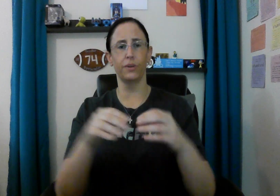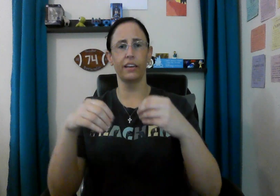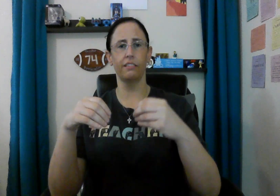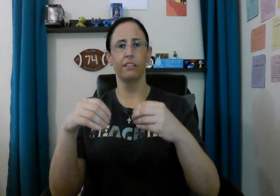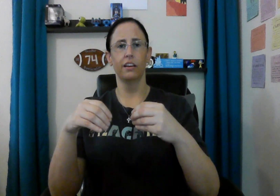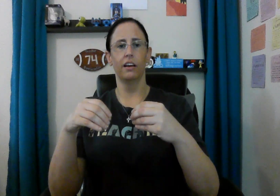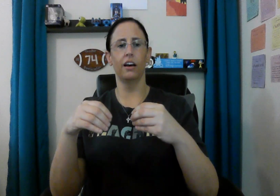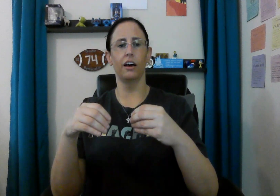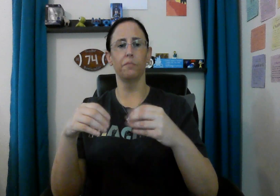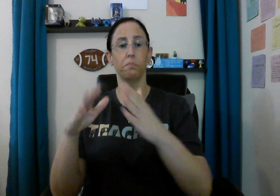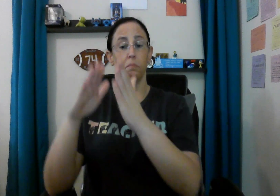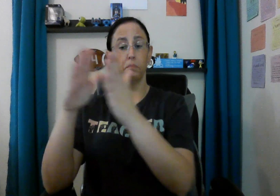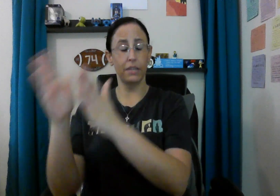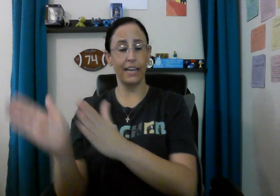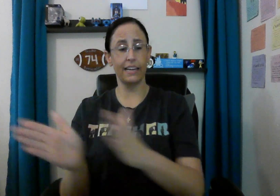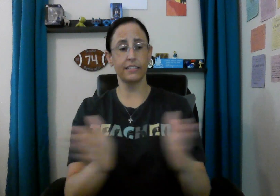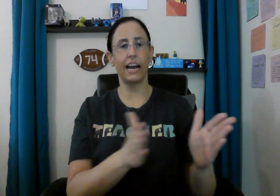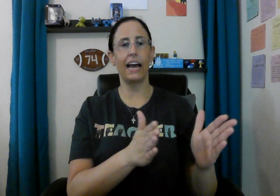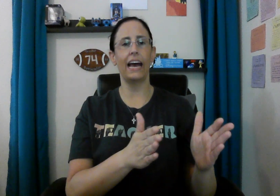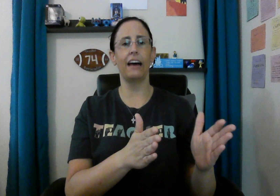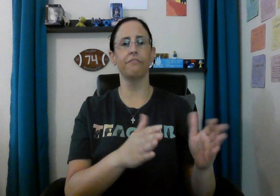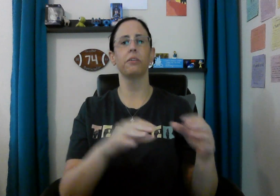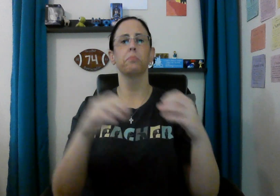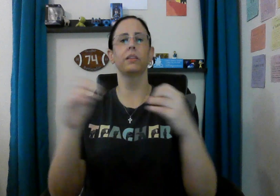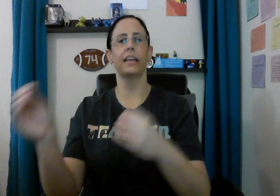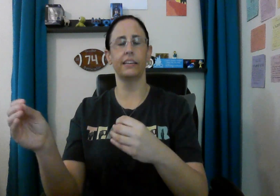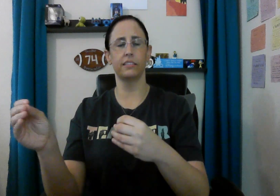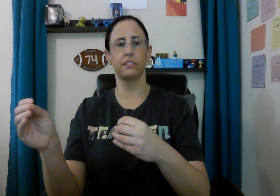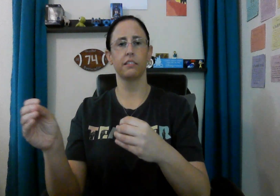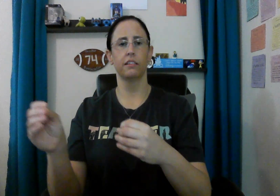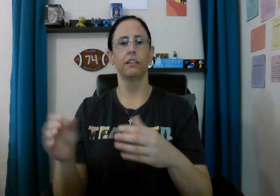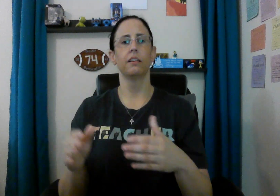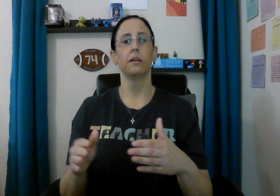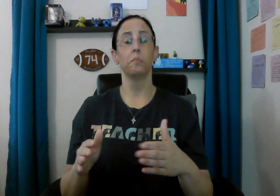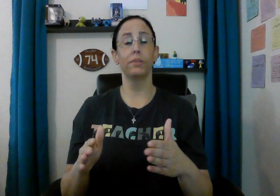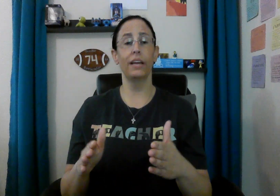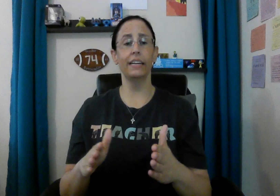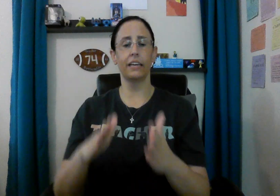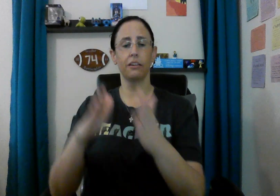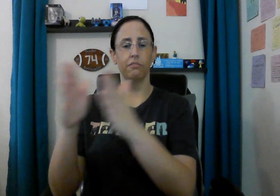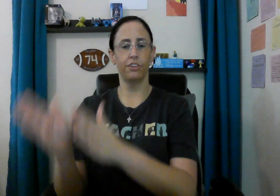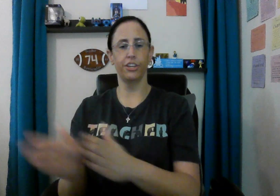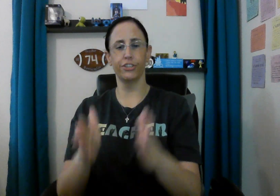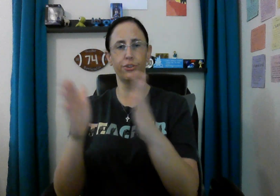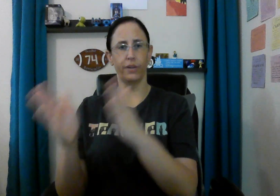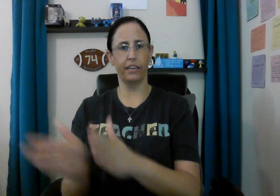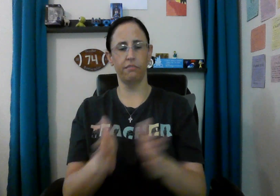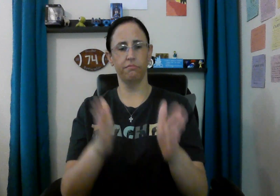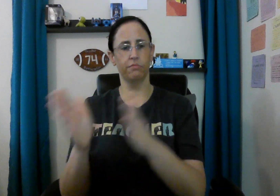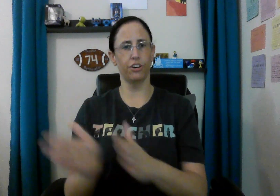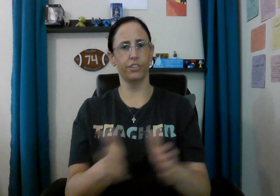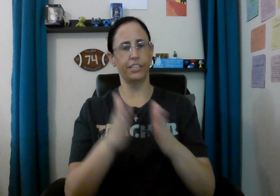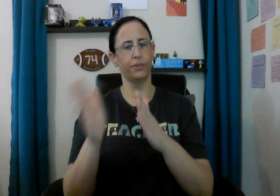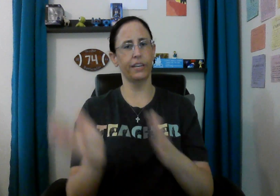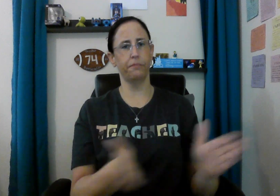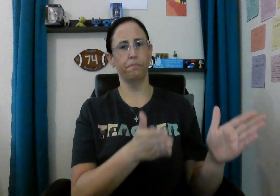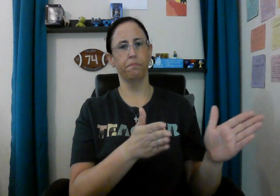it. Plans, I have plans. Planning, you're doing it, currently doing it.